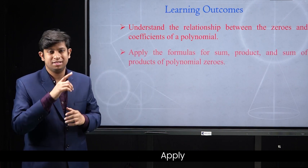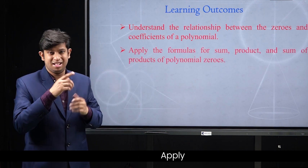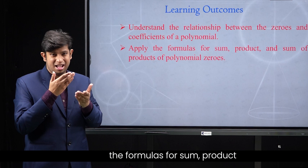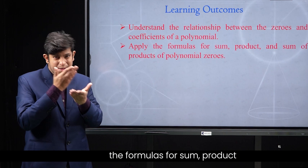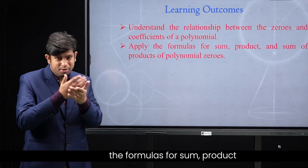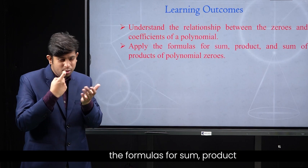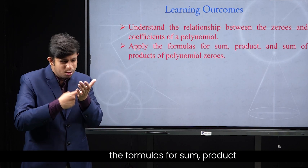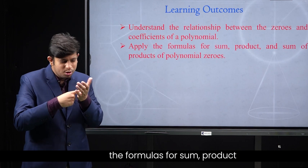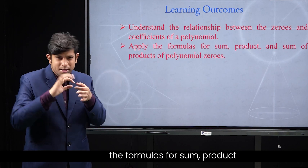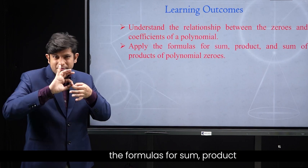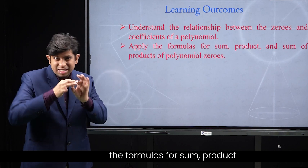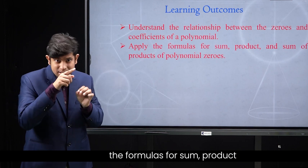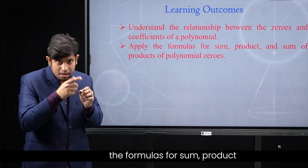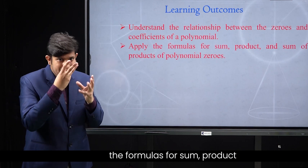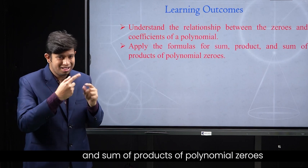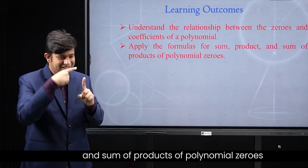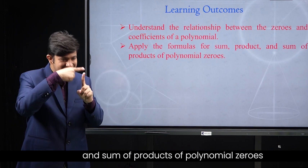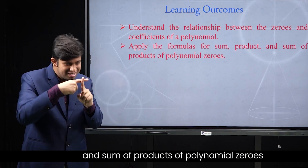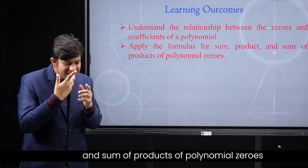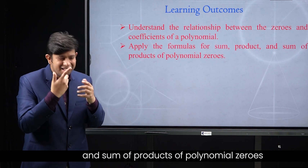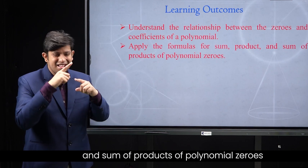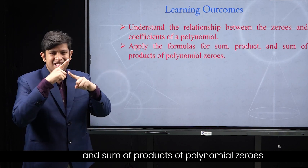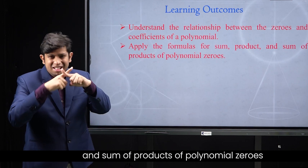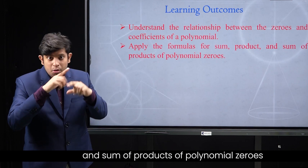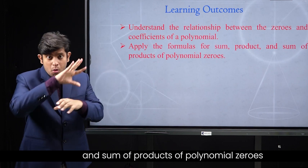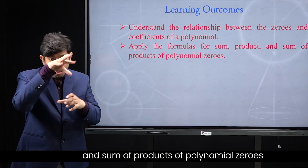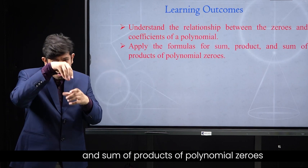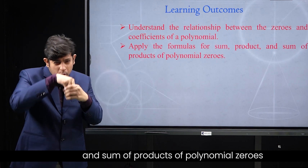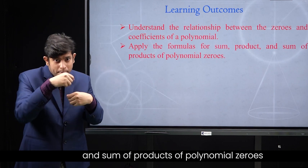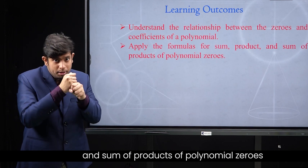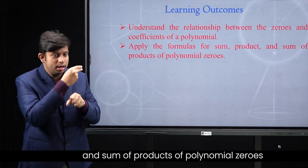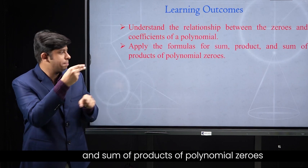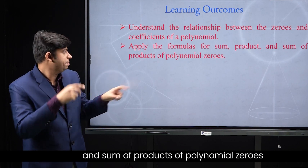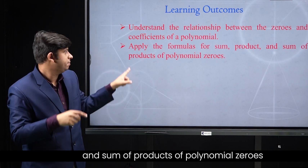Apply the formulas for sum, product and sum of products of polynomial zeros.